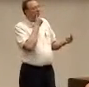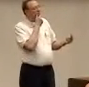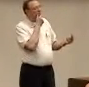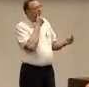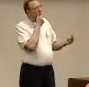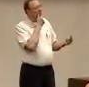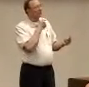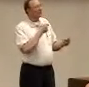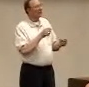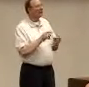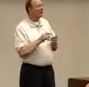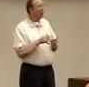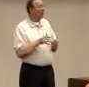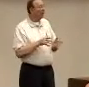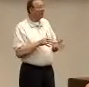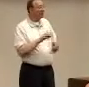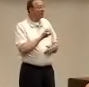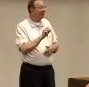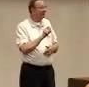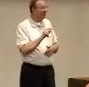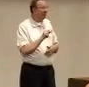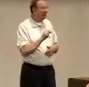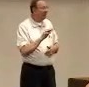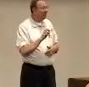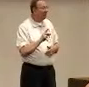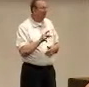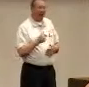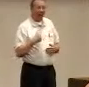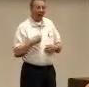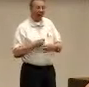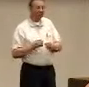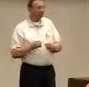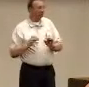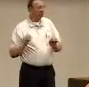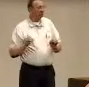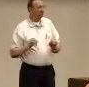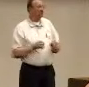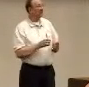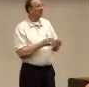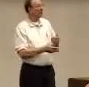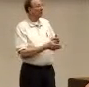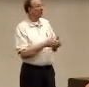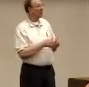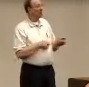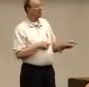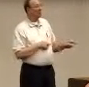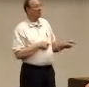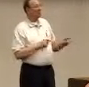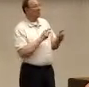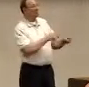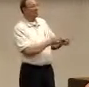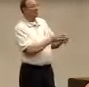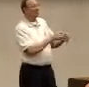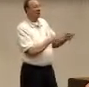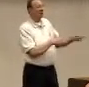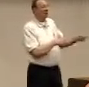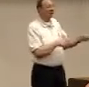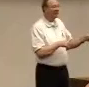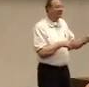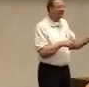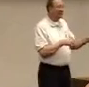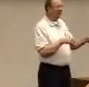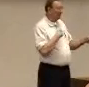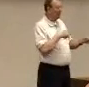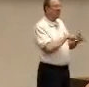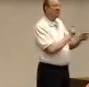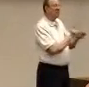We had a strategy, and it was called Starbucks. I needed an office. I didn't have an office. Starbucks was close, so we went to